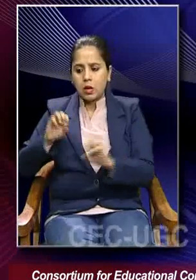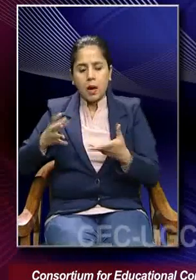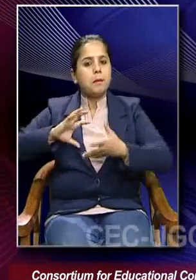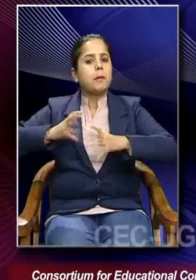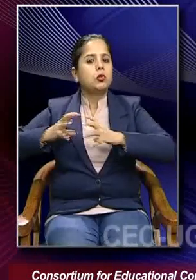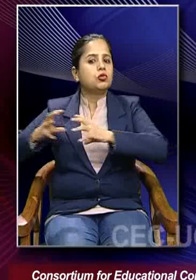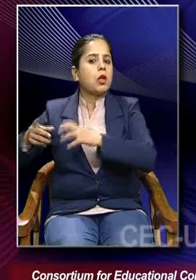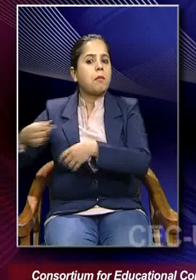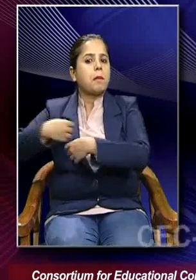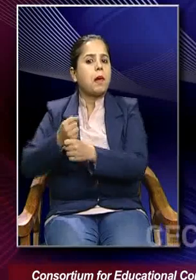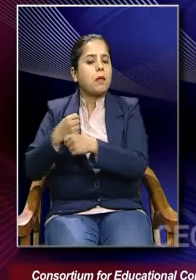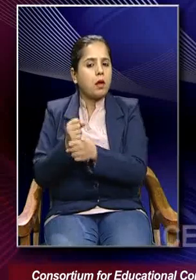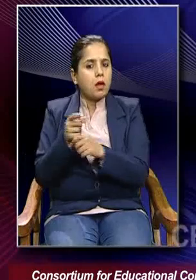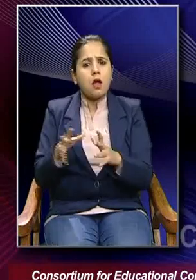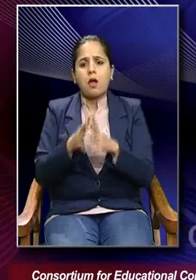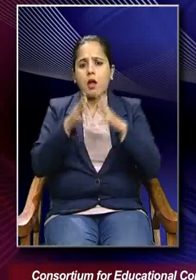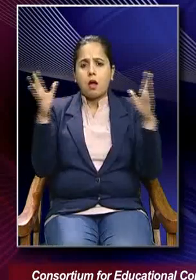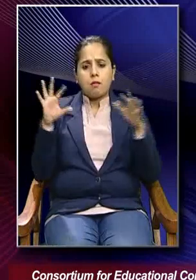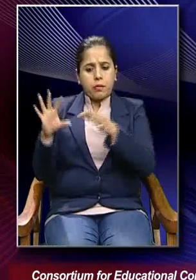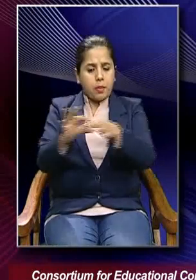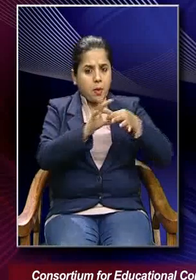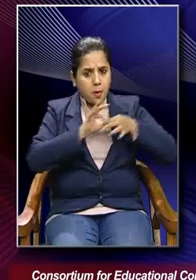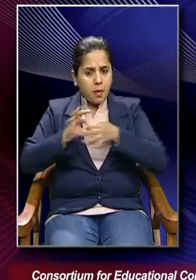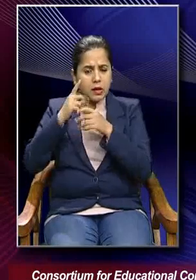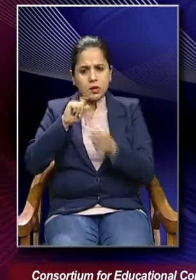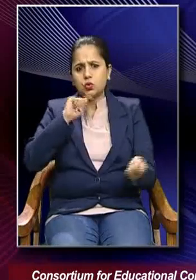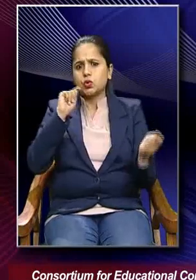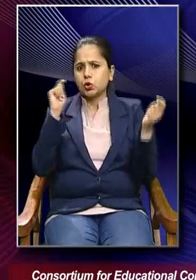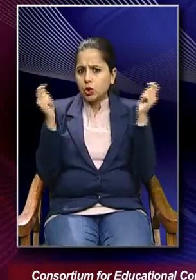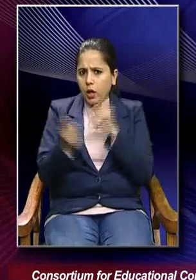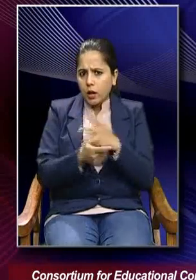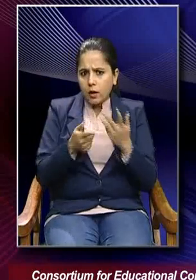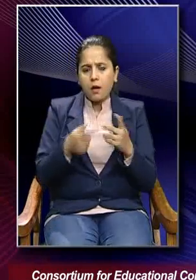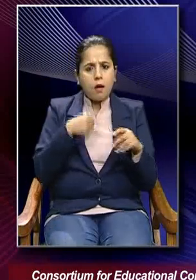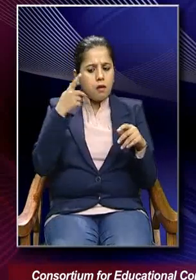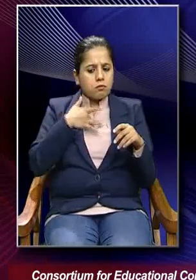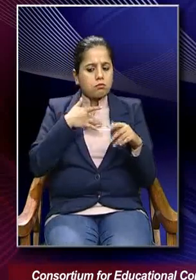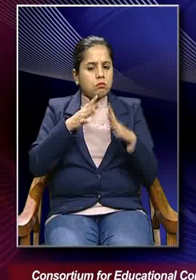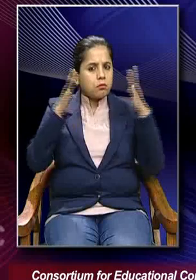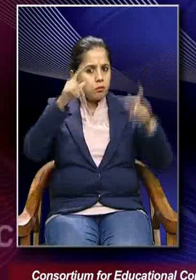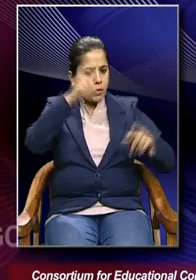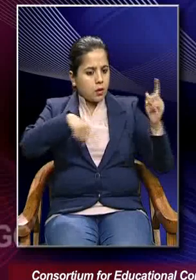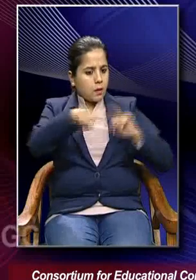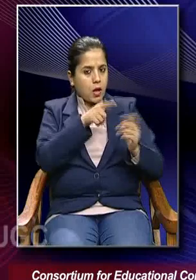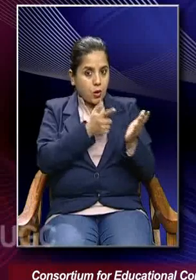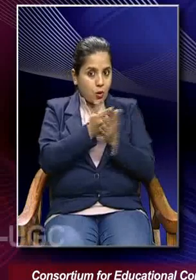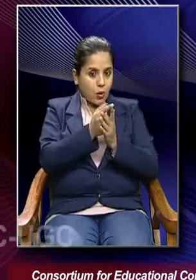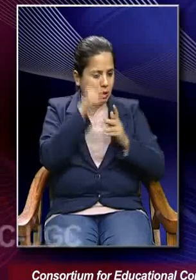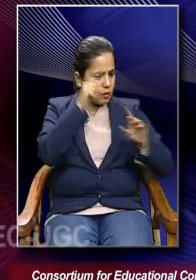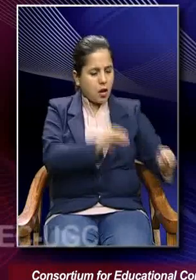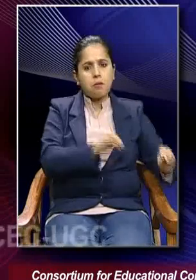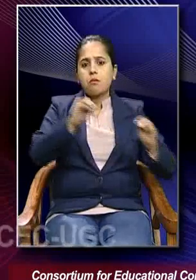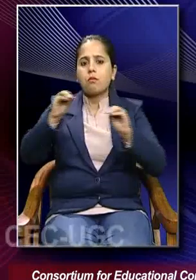led to large number of connected changes. It led to shift of population from rural areas